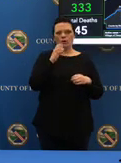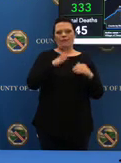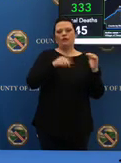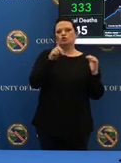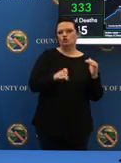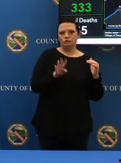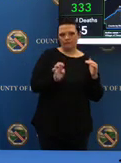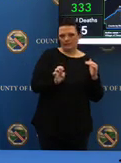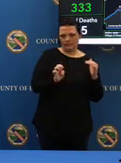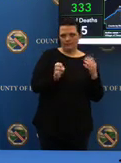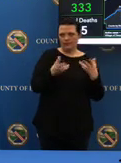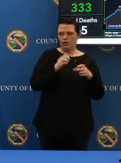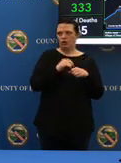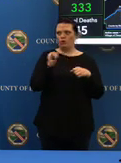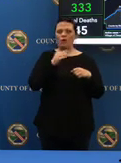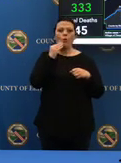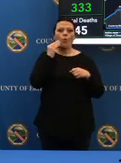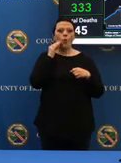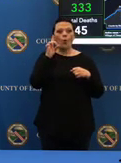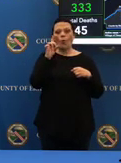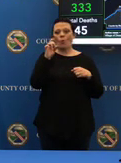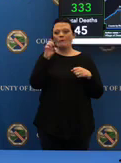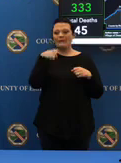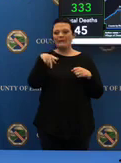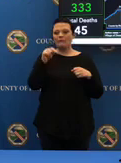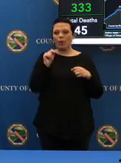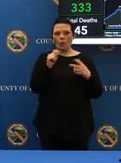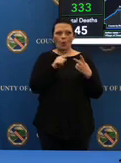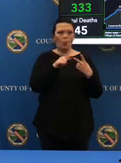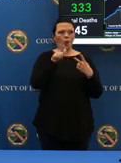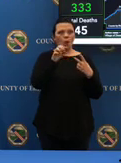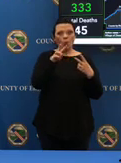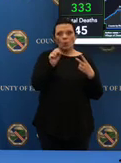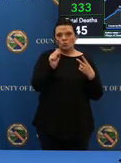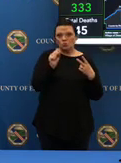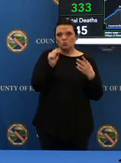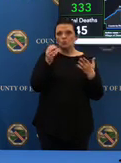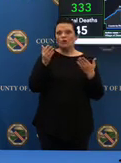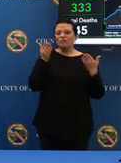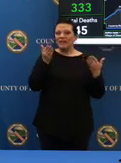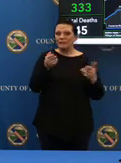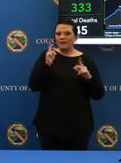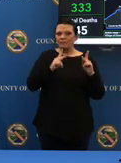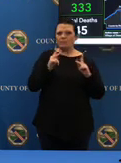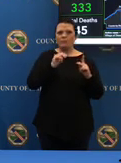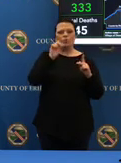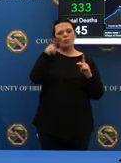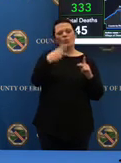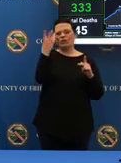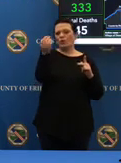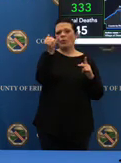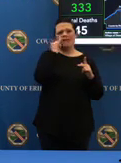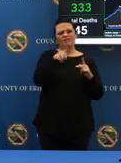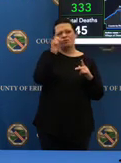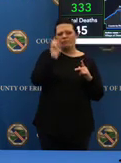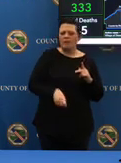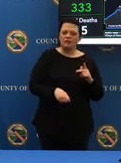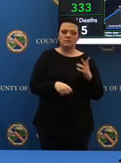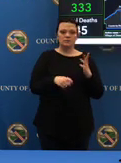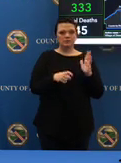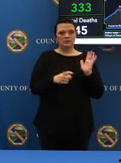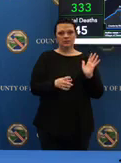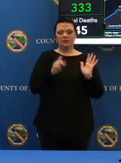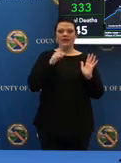including like Home Depot or Lowe's. I would just recommend to people that you only go out when you need to go out.